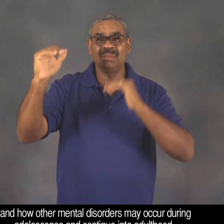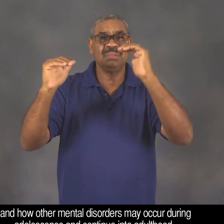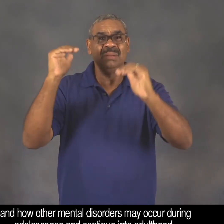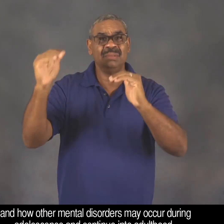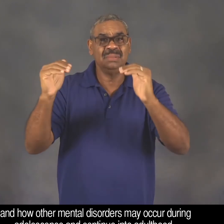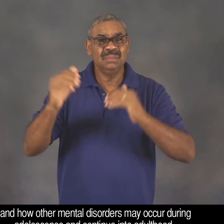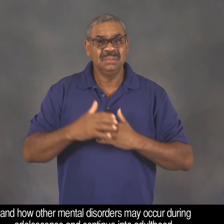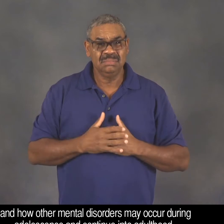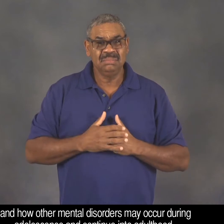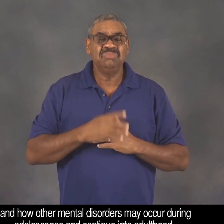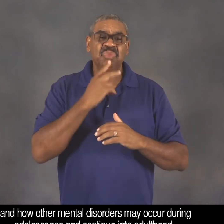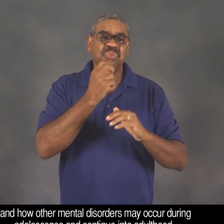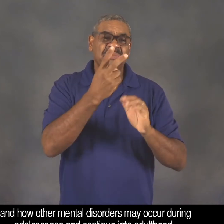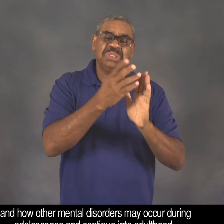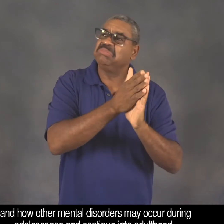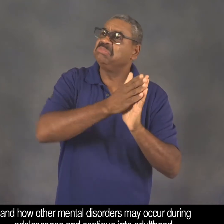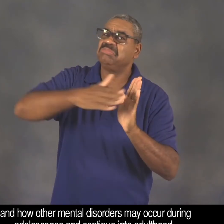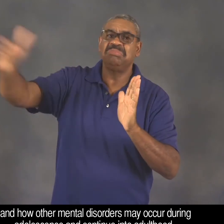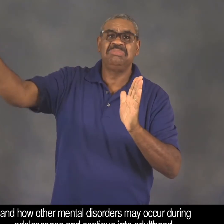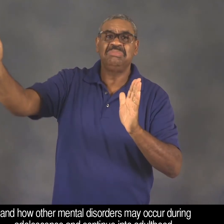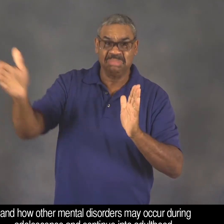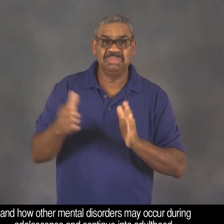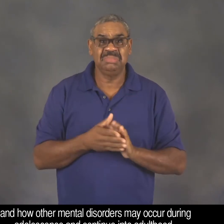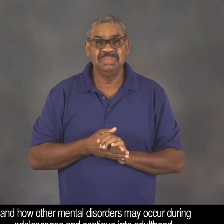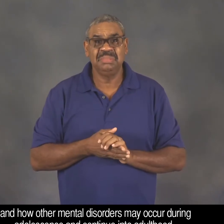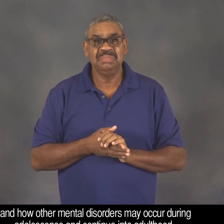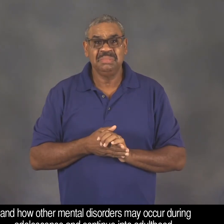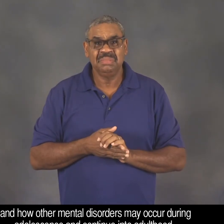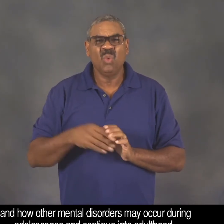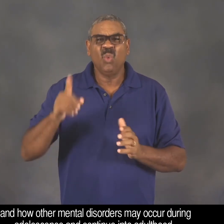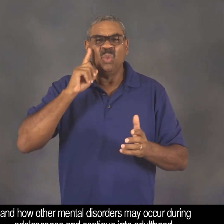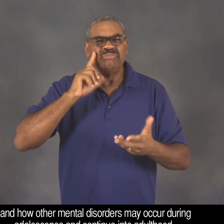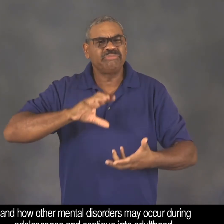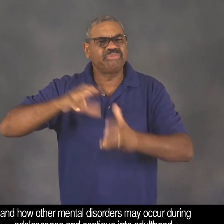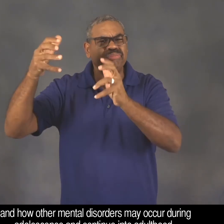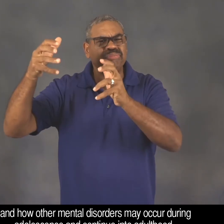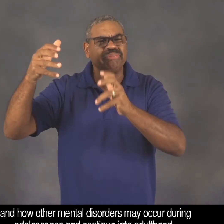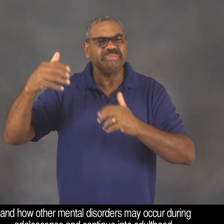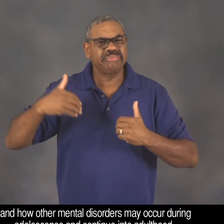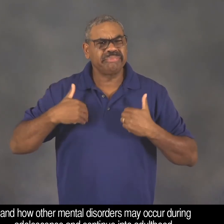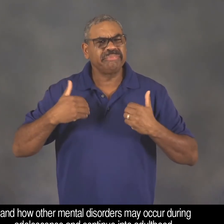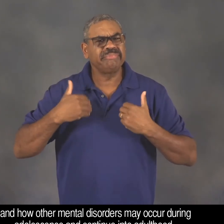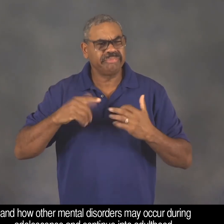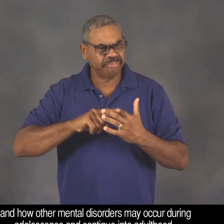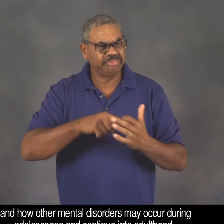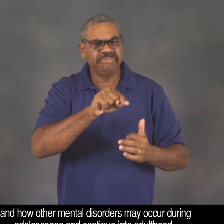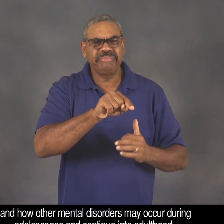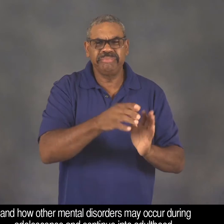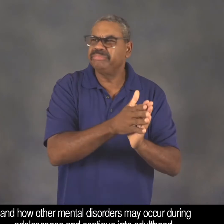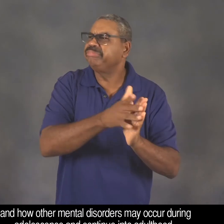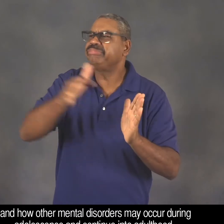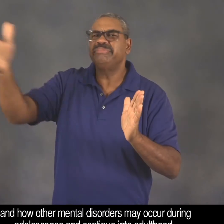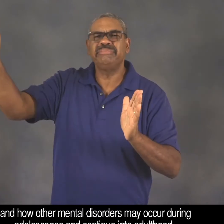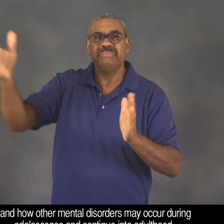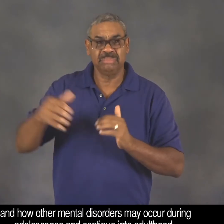other mental disorders may occur during adolescence and continue into